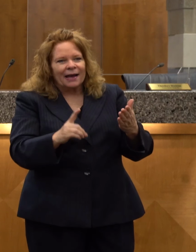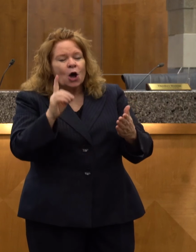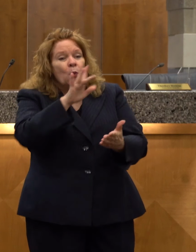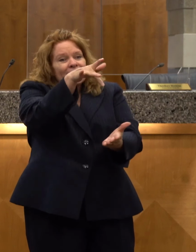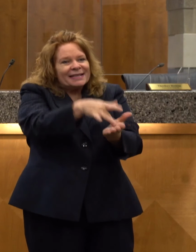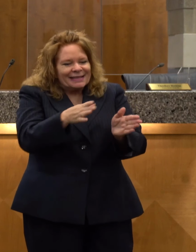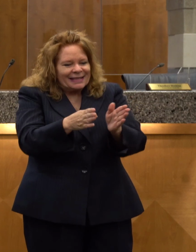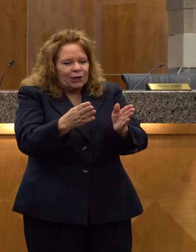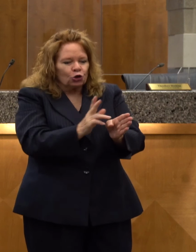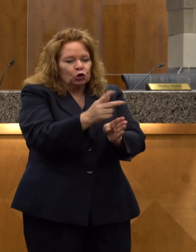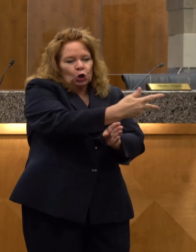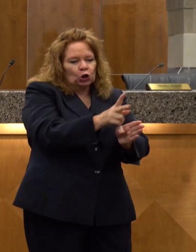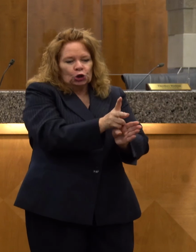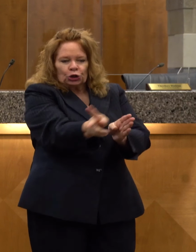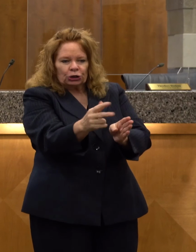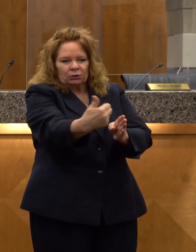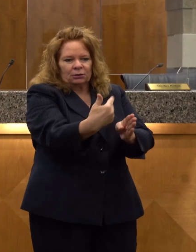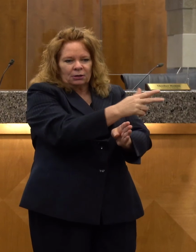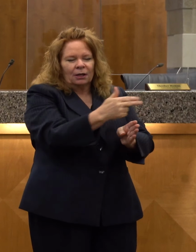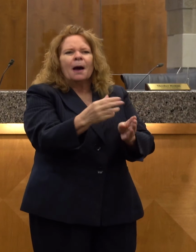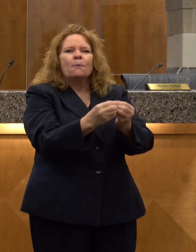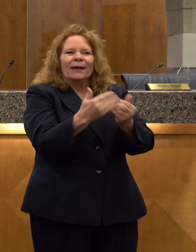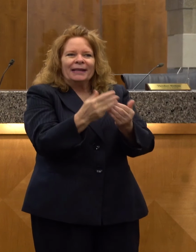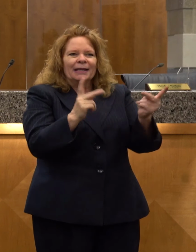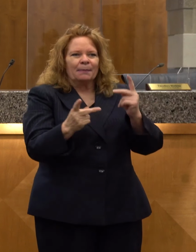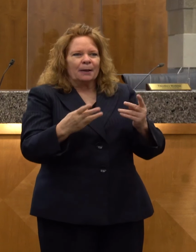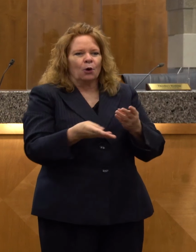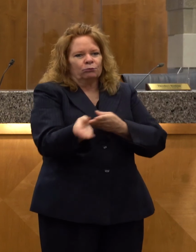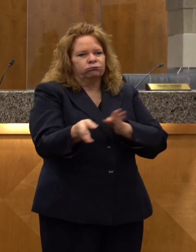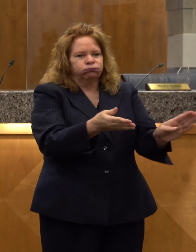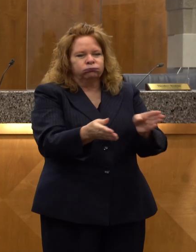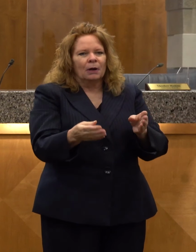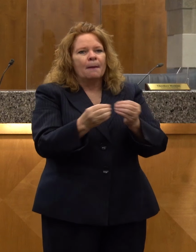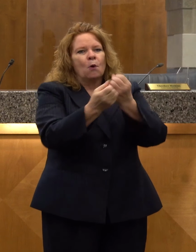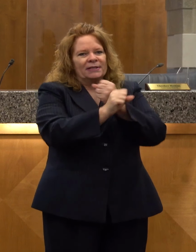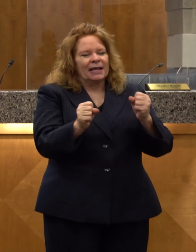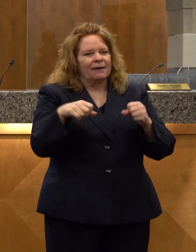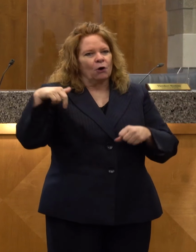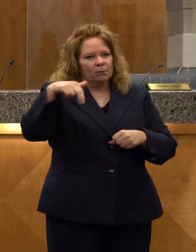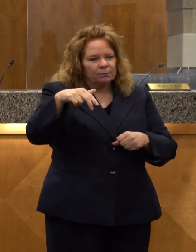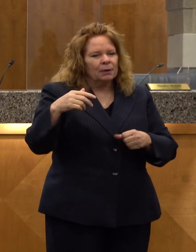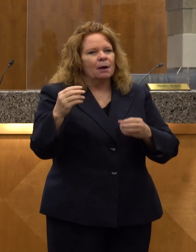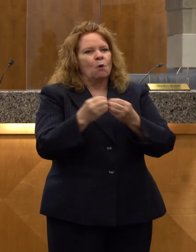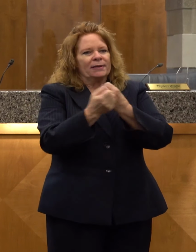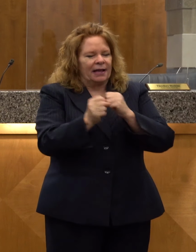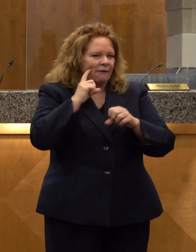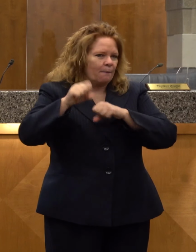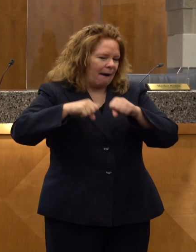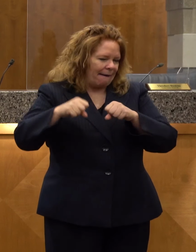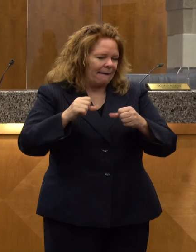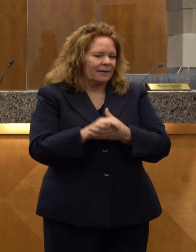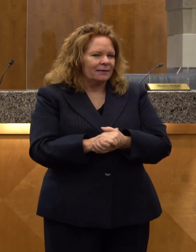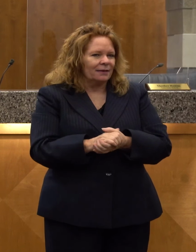easier to move people off the road and safer for pedestrian and bicycle traffic. So I think in the end,